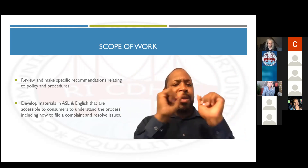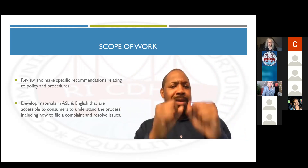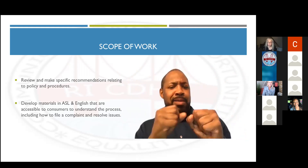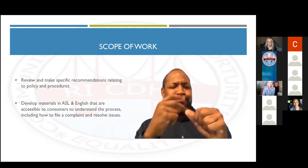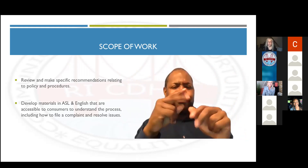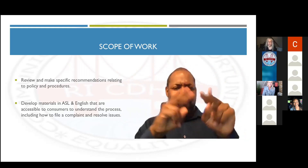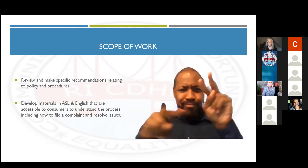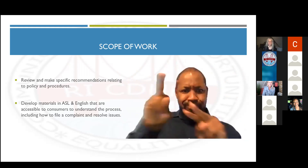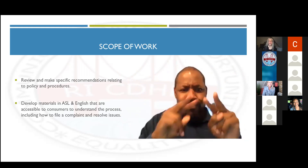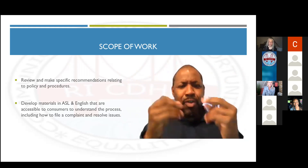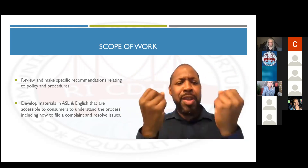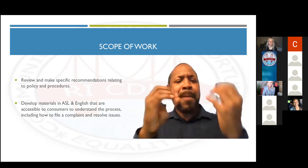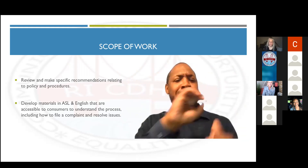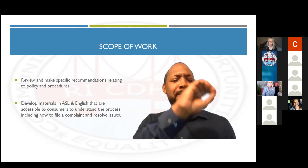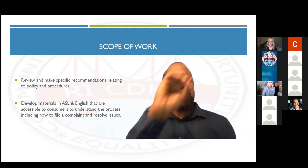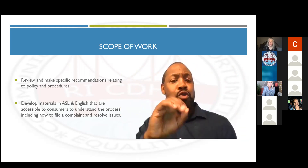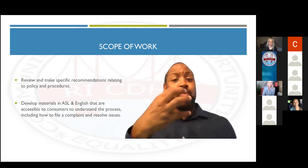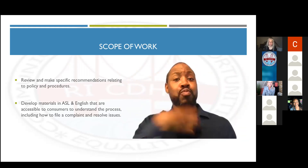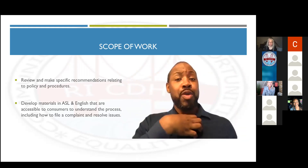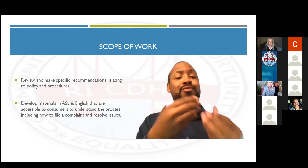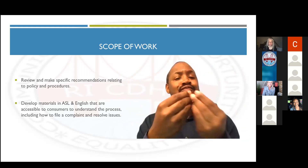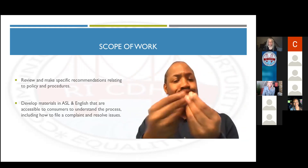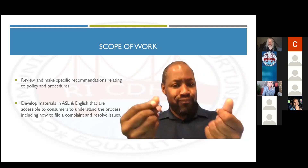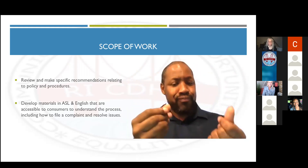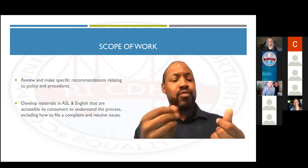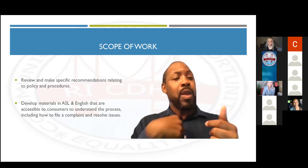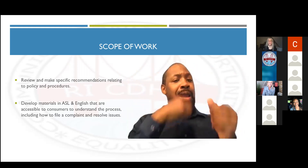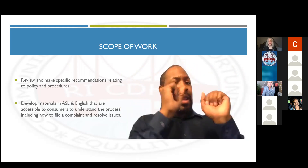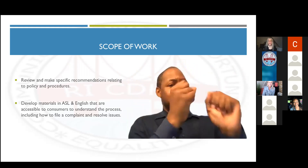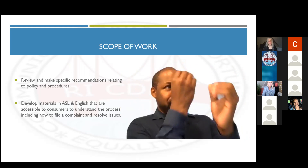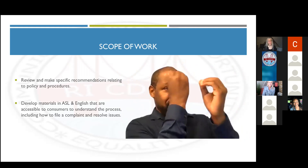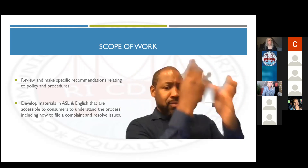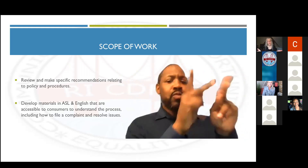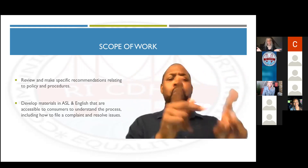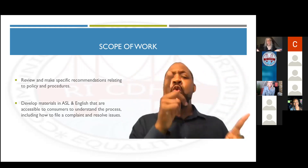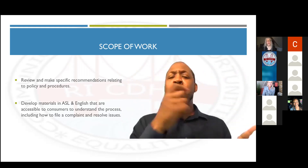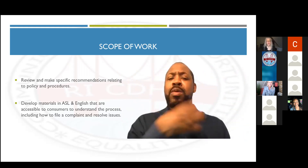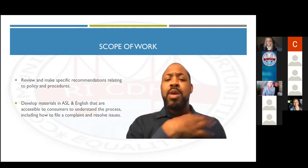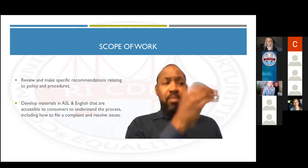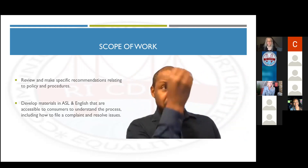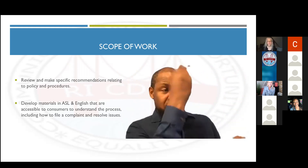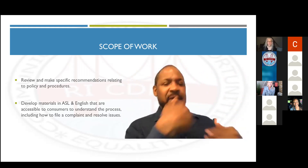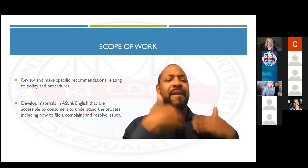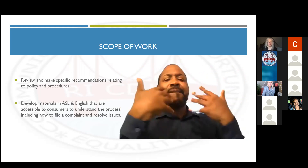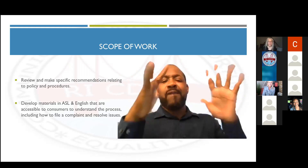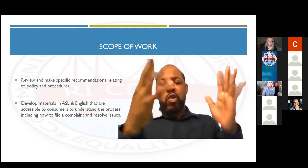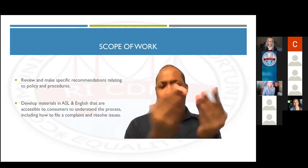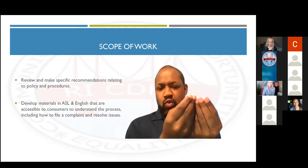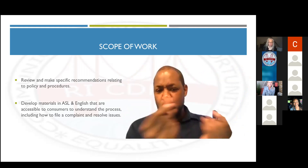out if it has actually been resolved or not. Then we could actually have statistics about how many